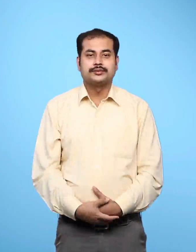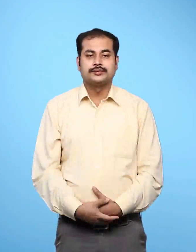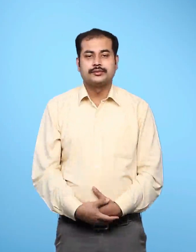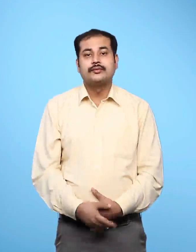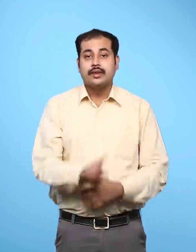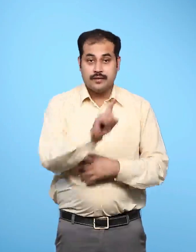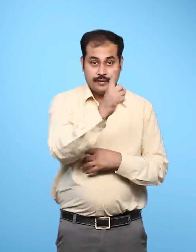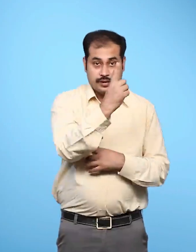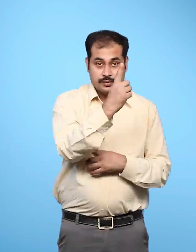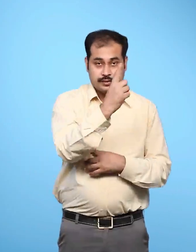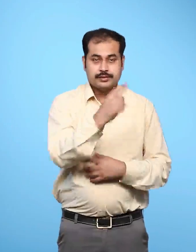Number 1.